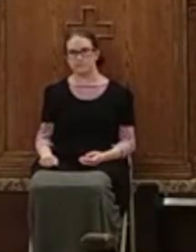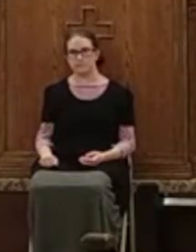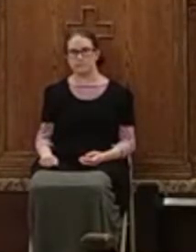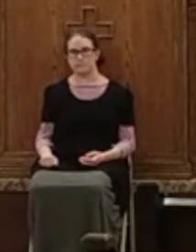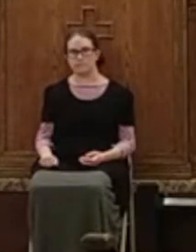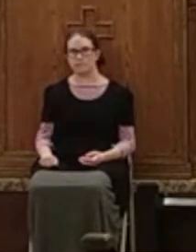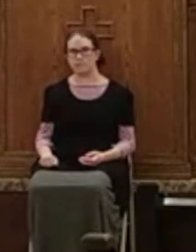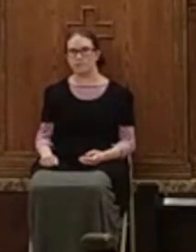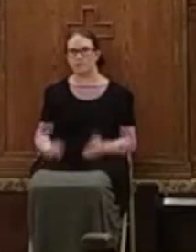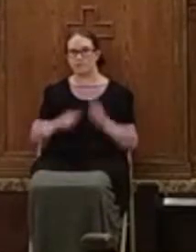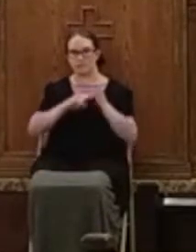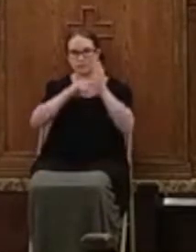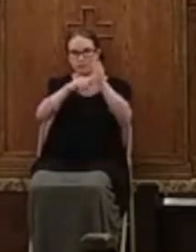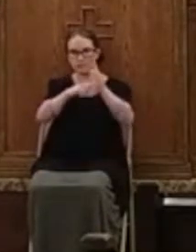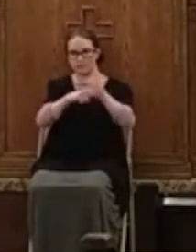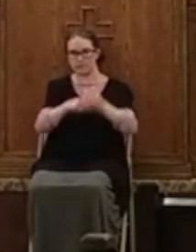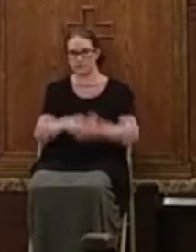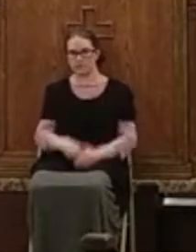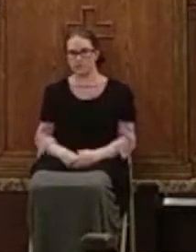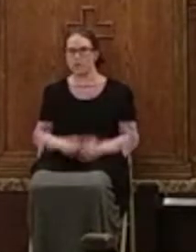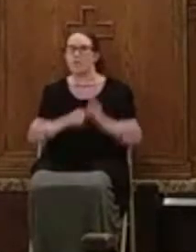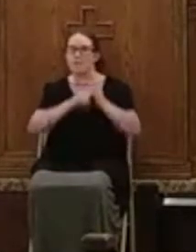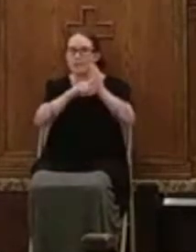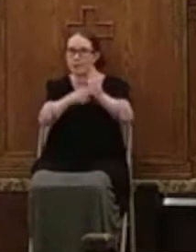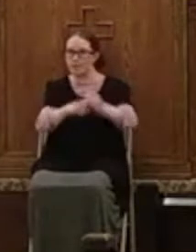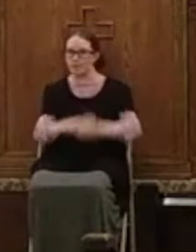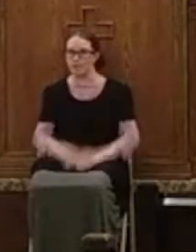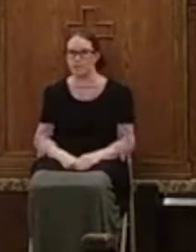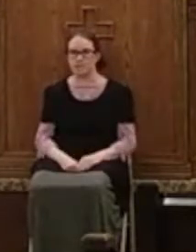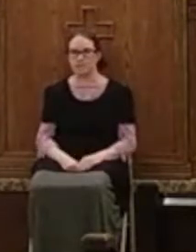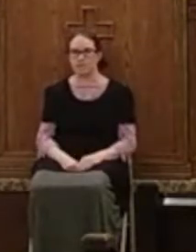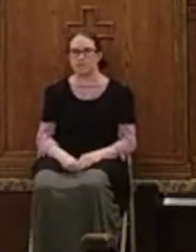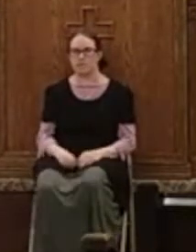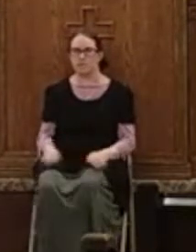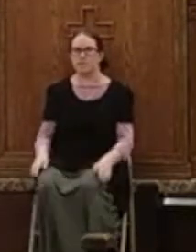Can you prove it? You want proof?